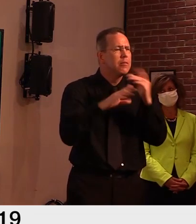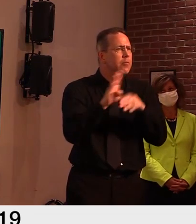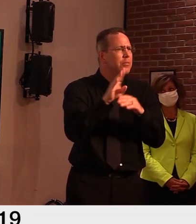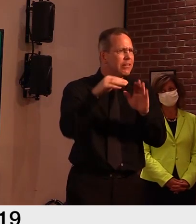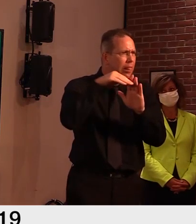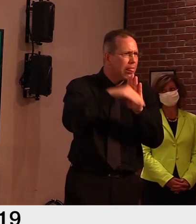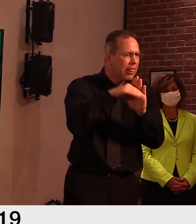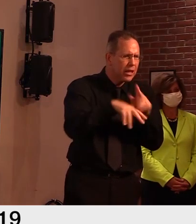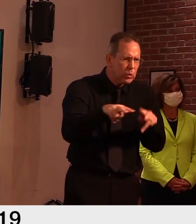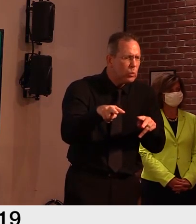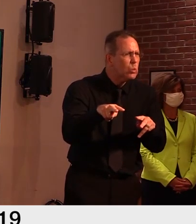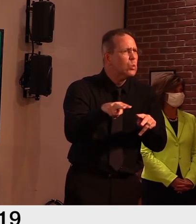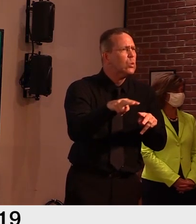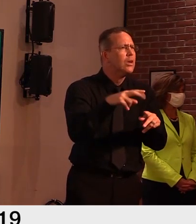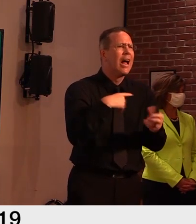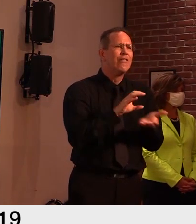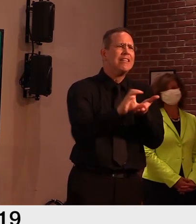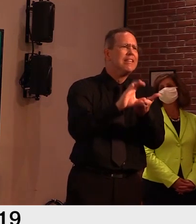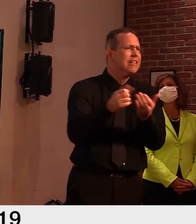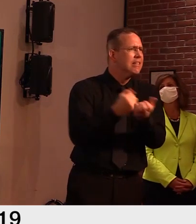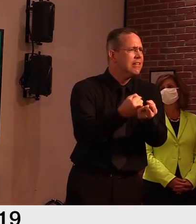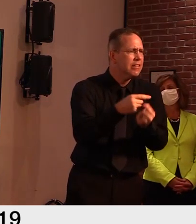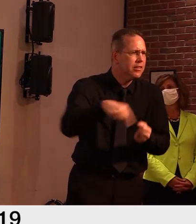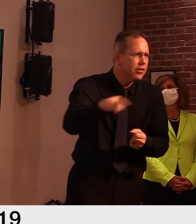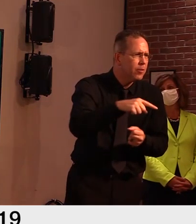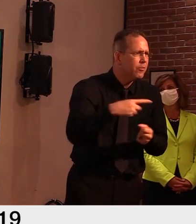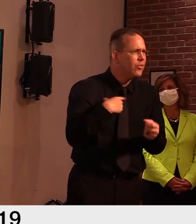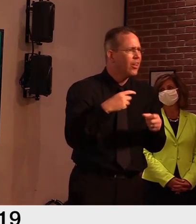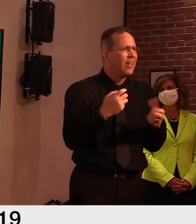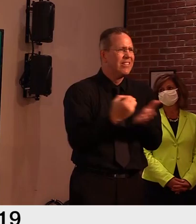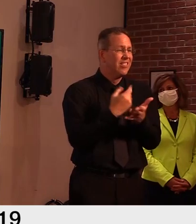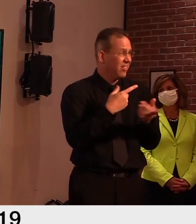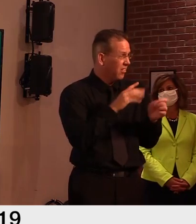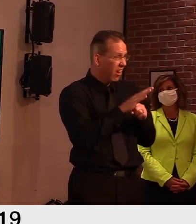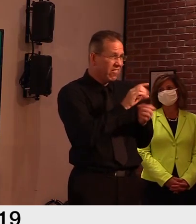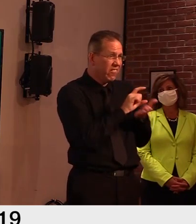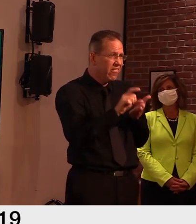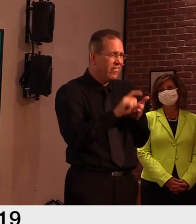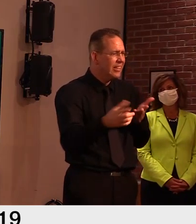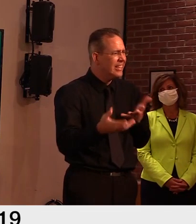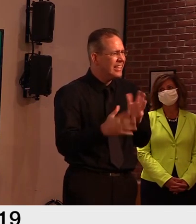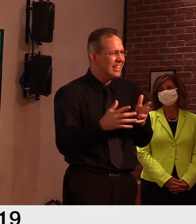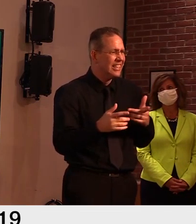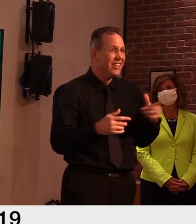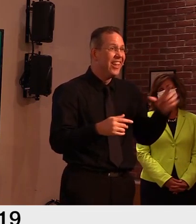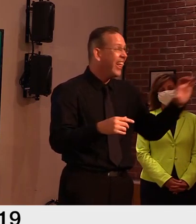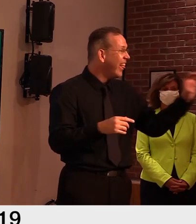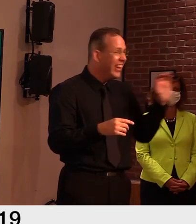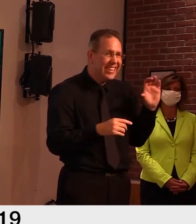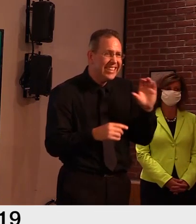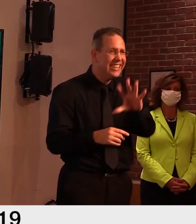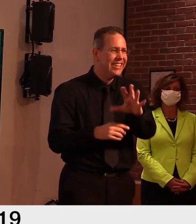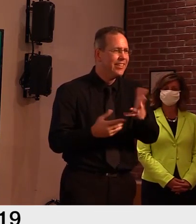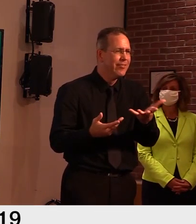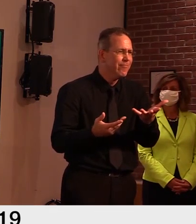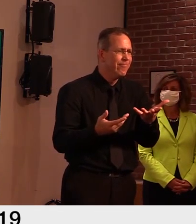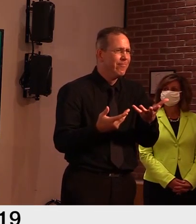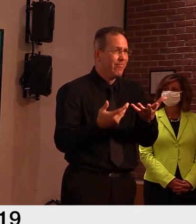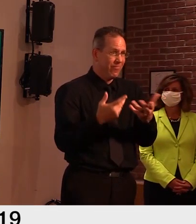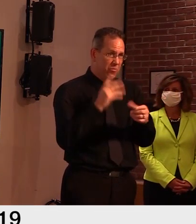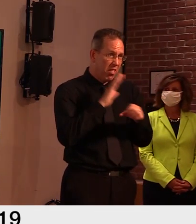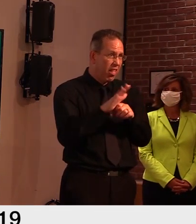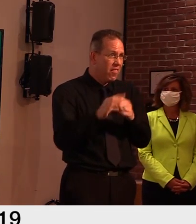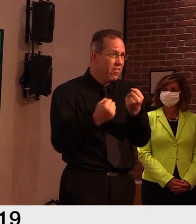heard from a lodging group yesterday, as a matter of fact, and they're seeing significant reductions and